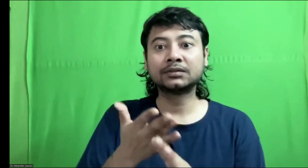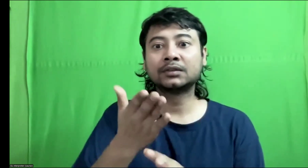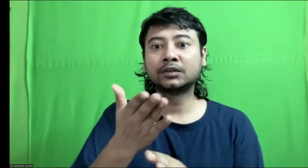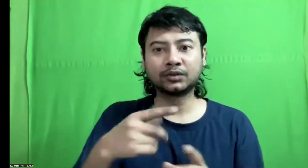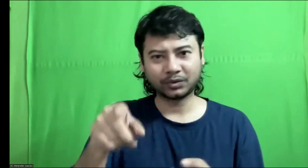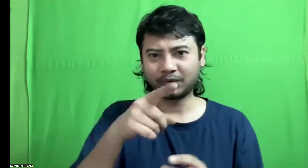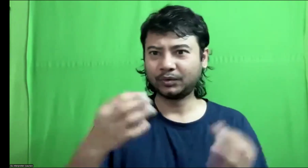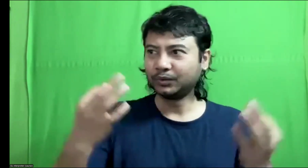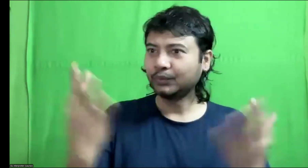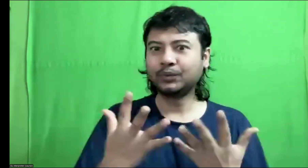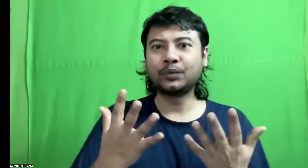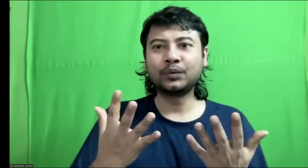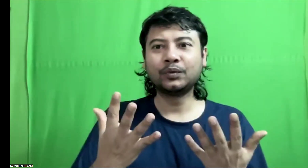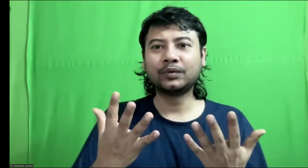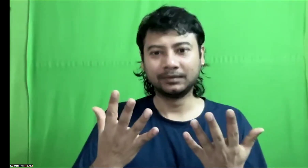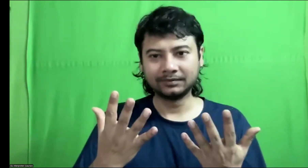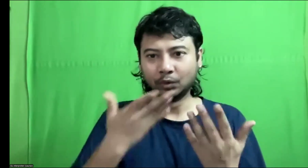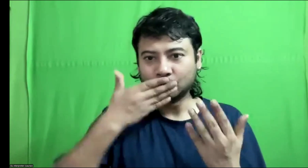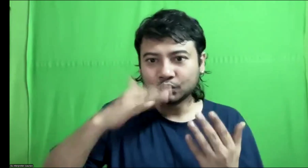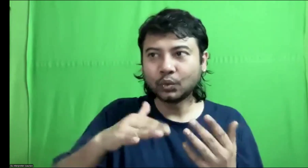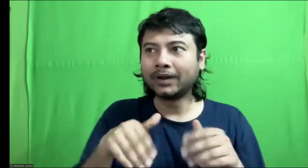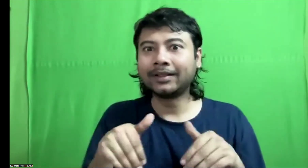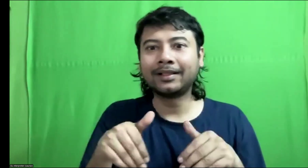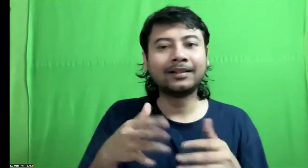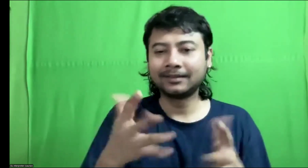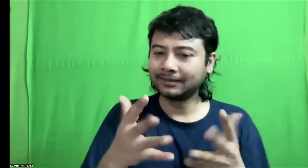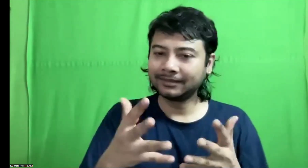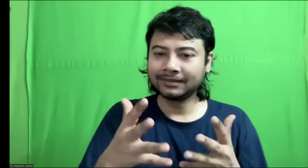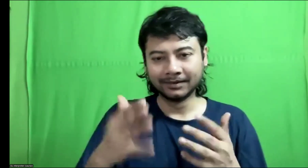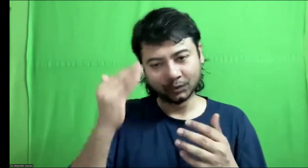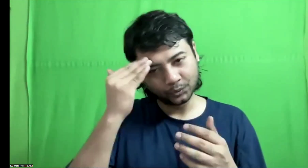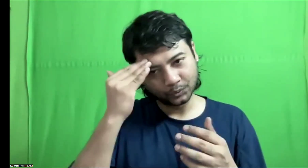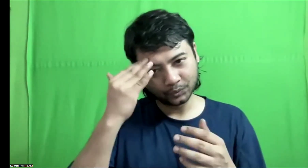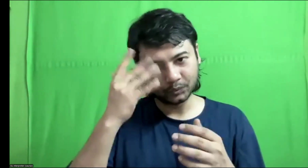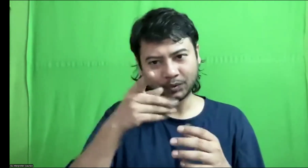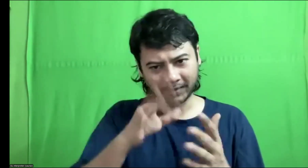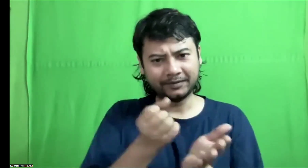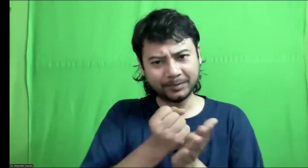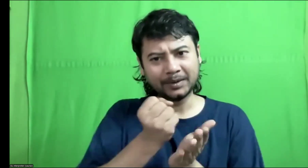already experienced how to offer a lamp. So my humble request is that